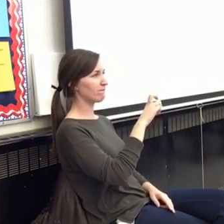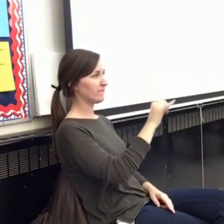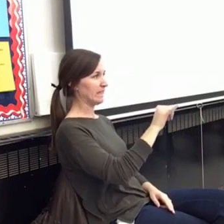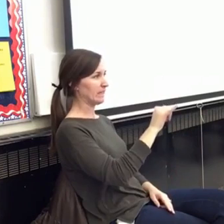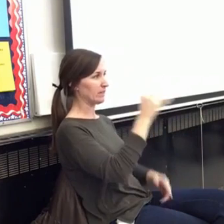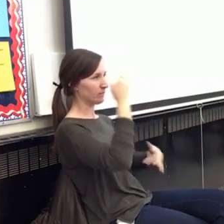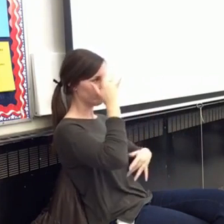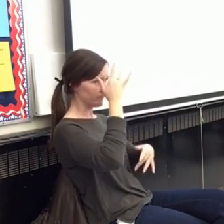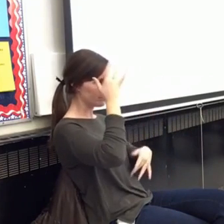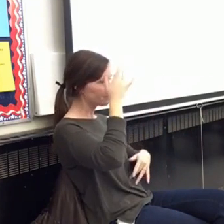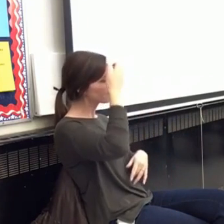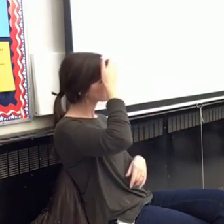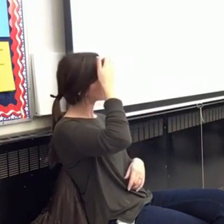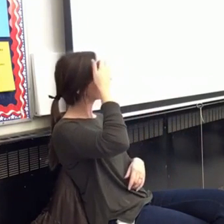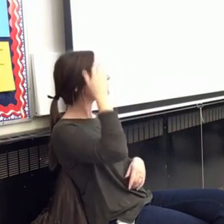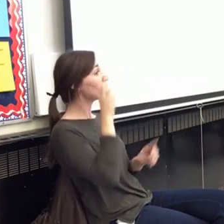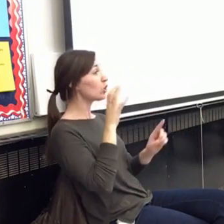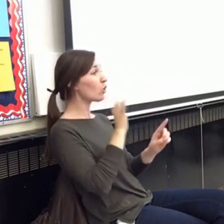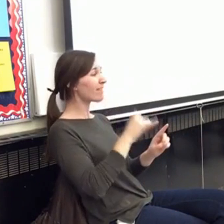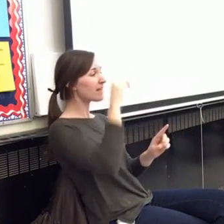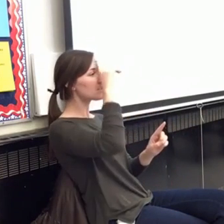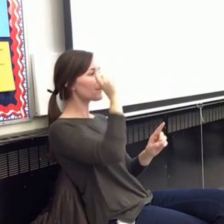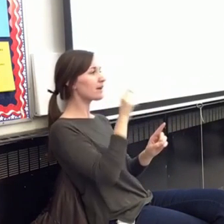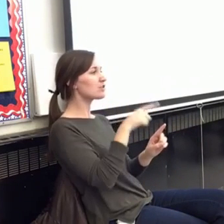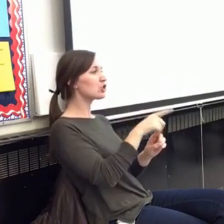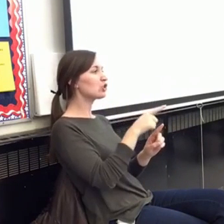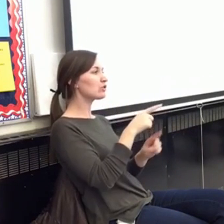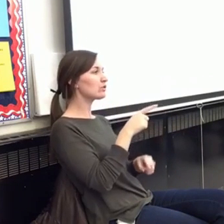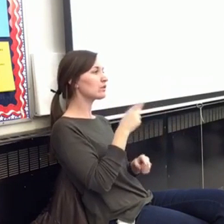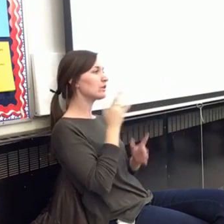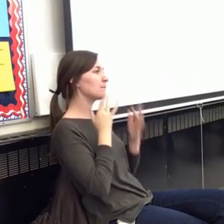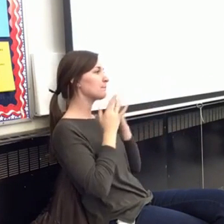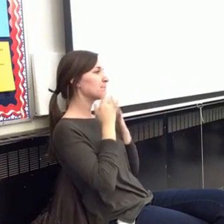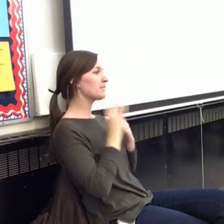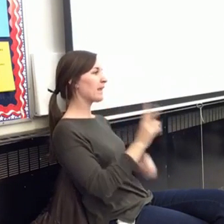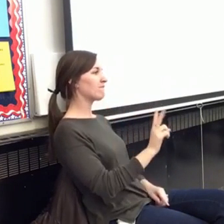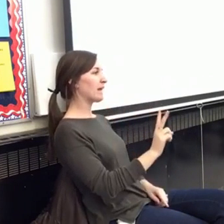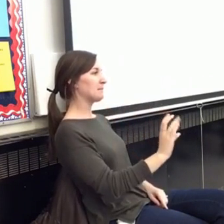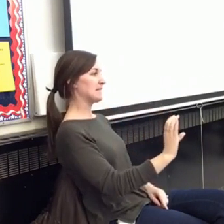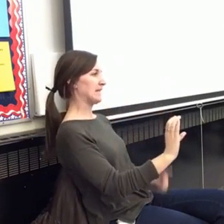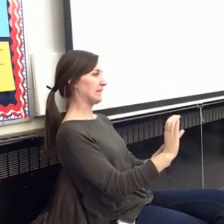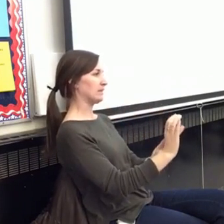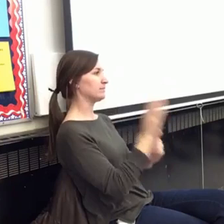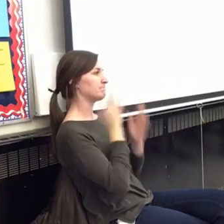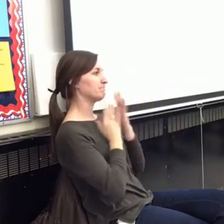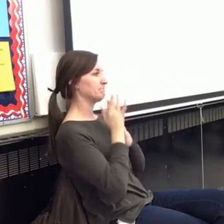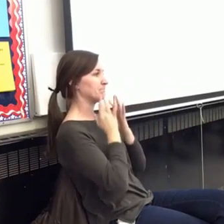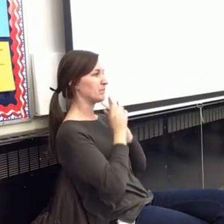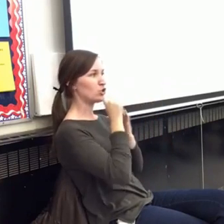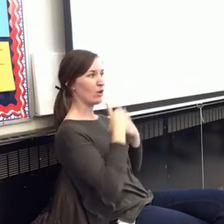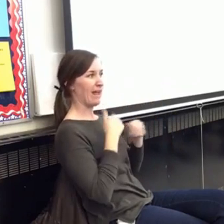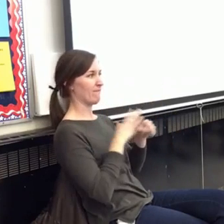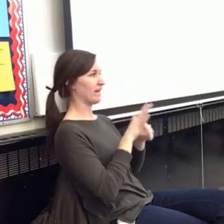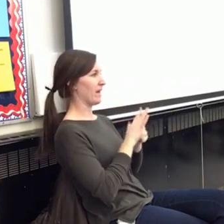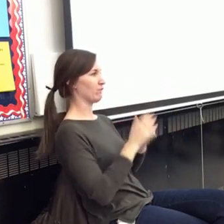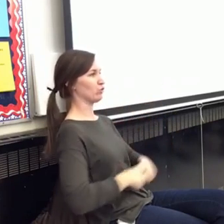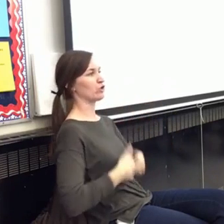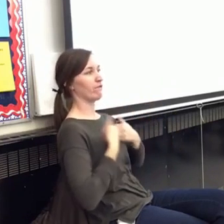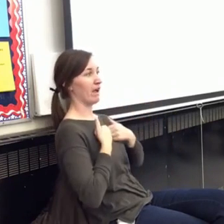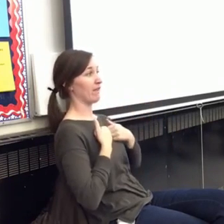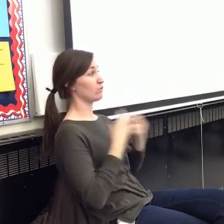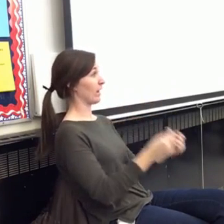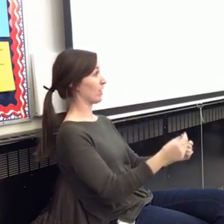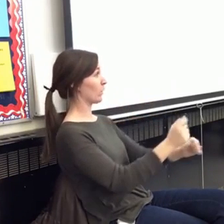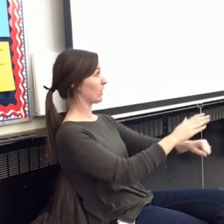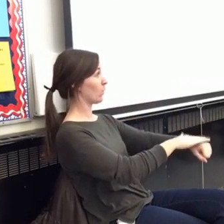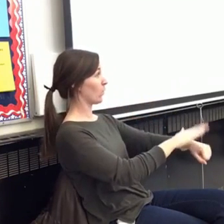is because of a vitamin C deficiency. You don't have enough vitamins in order to survive. Now, a quick